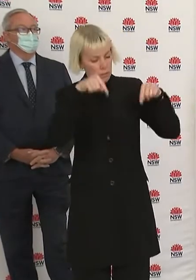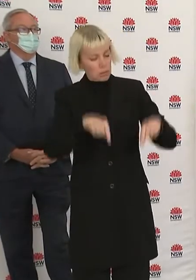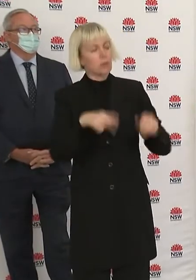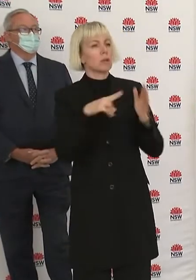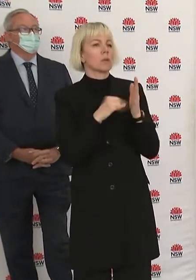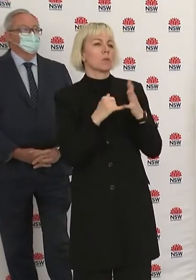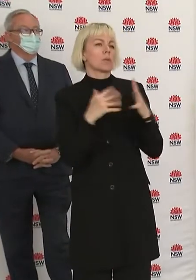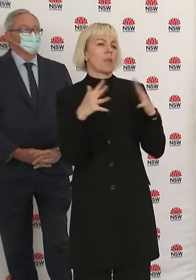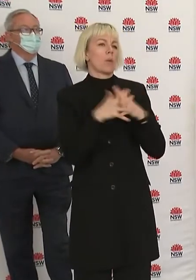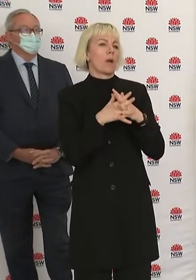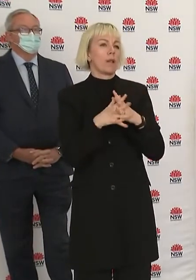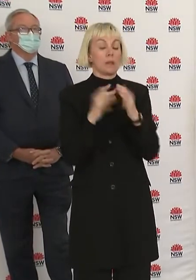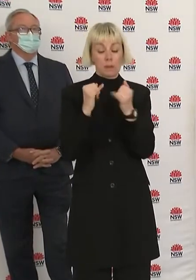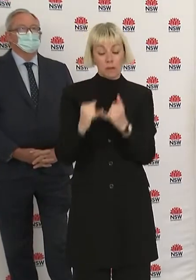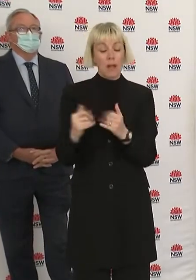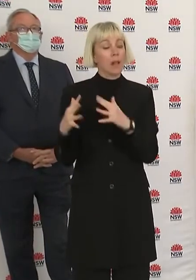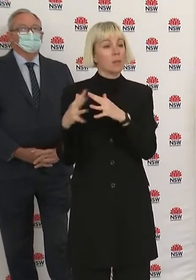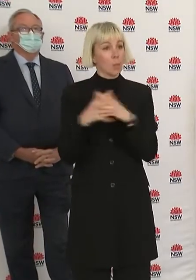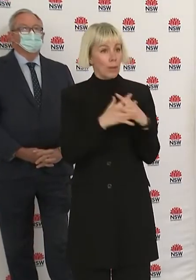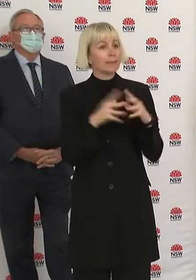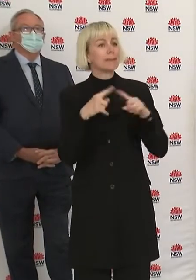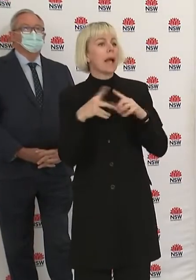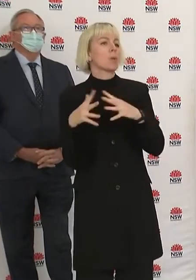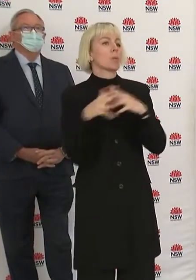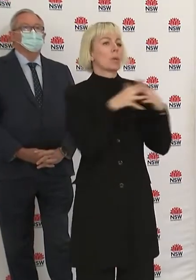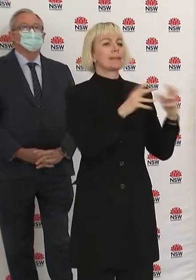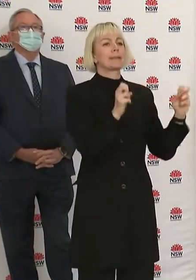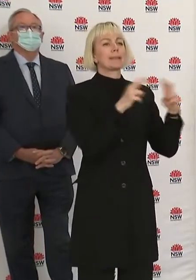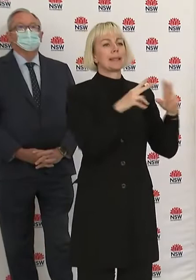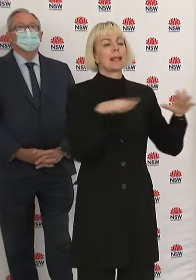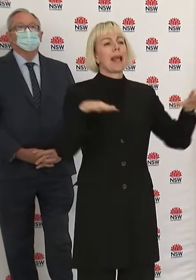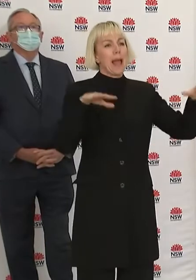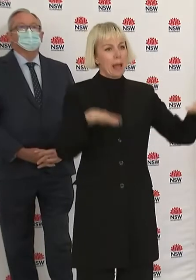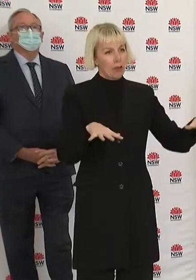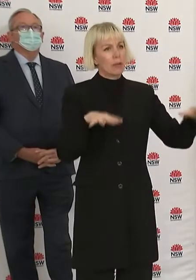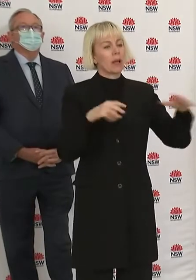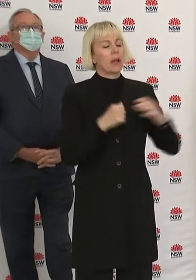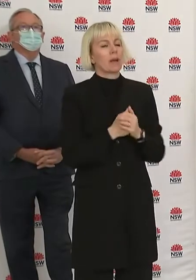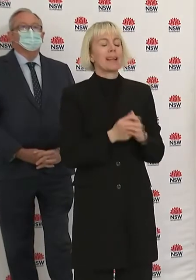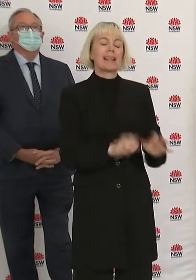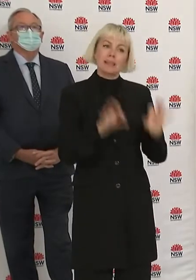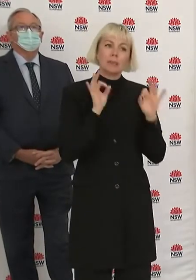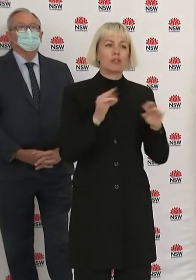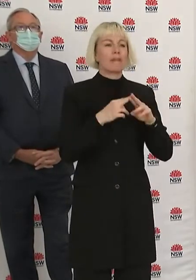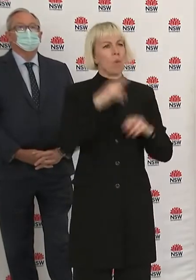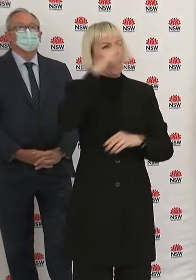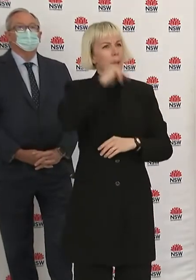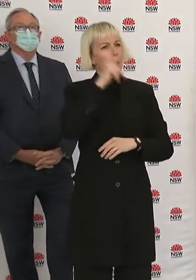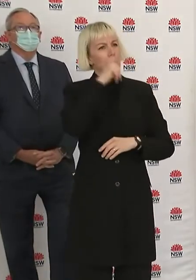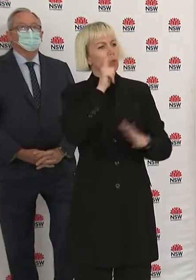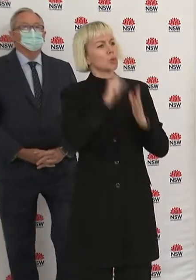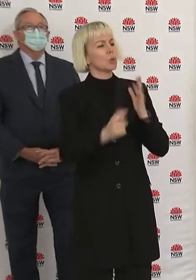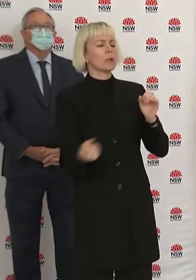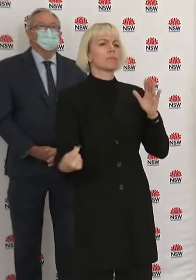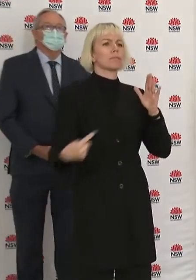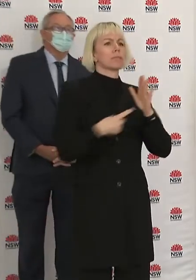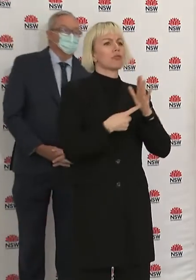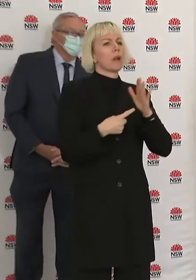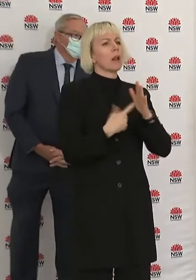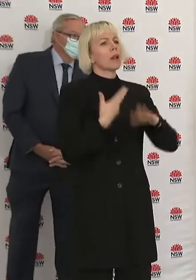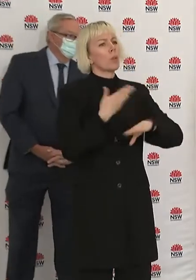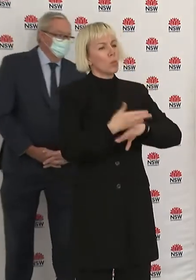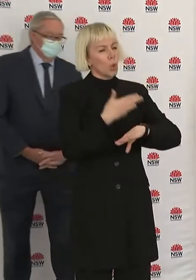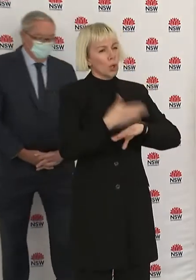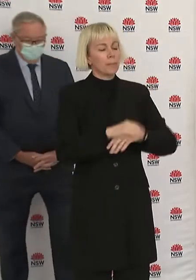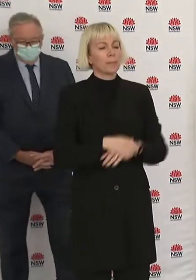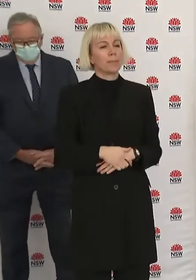people in those affected local government areas, especially those providing critical work. But I want to say this. I say to everybody, please know